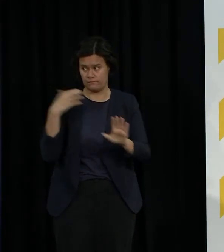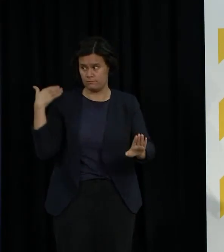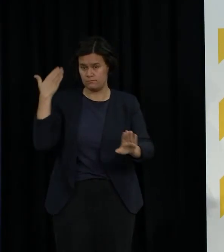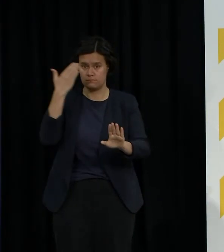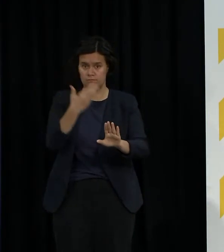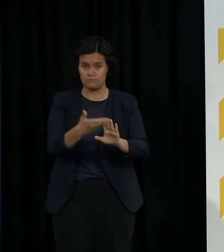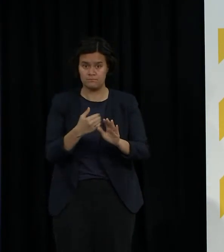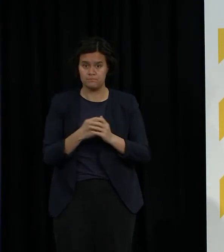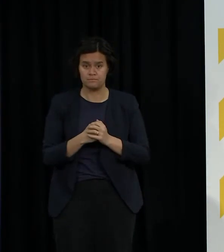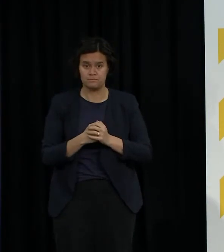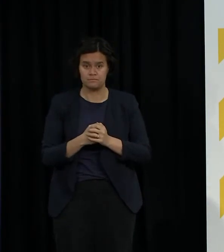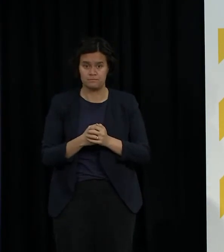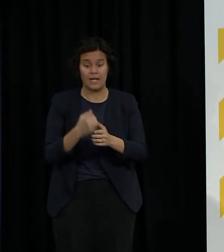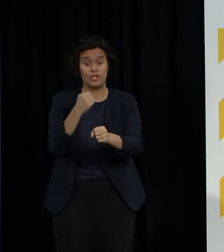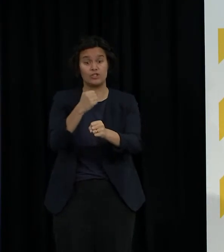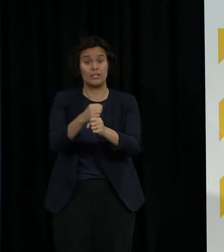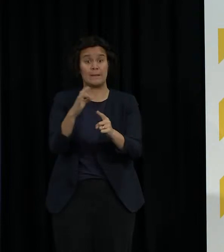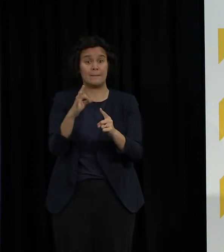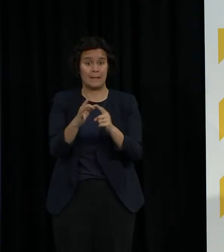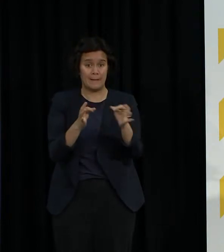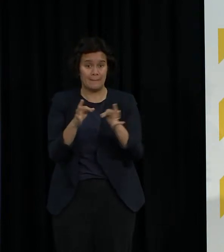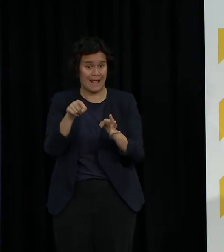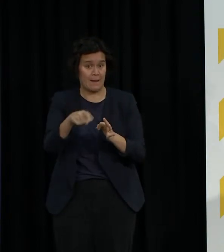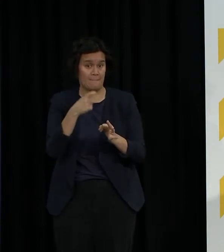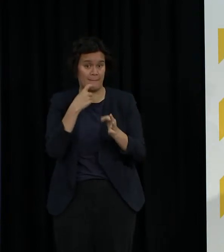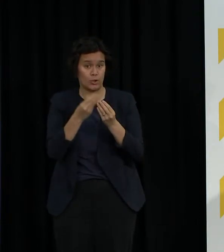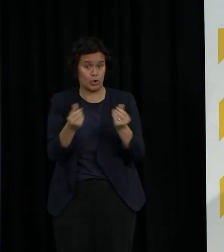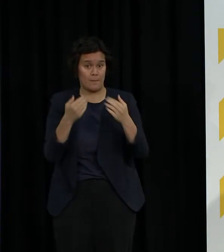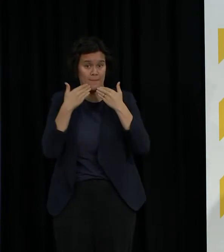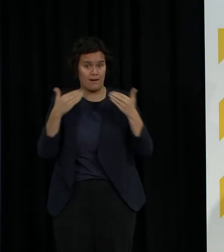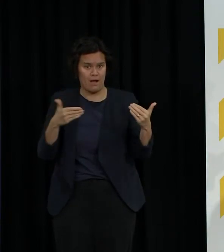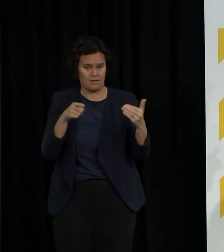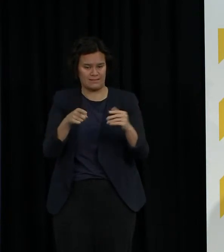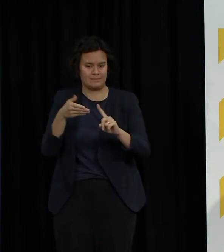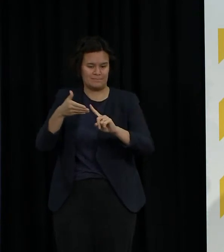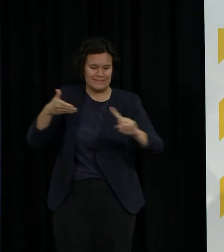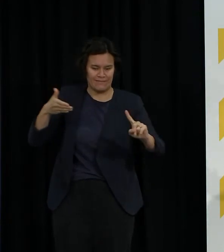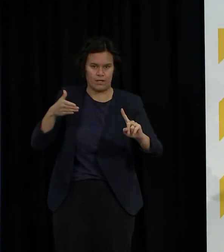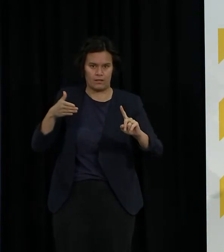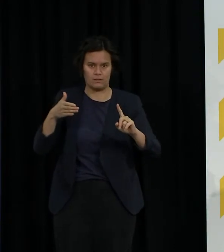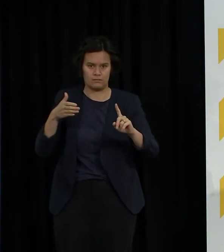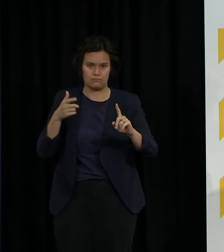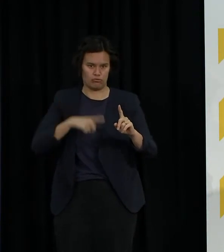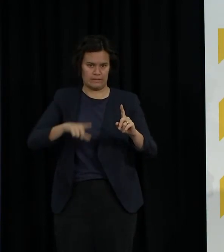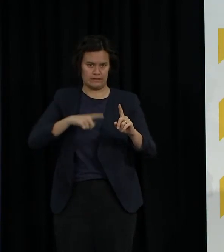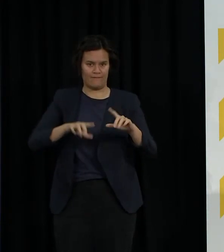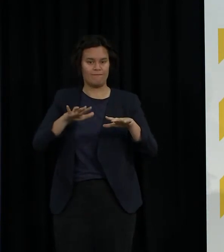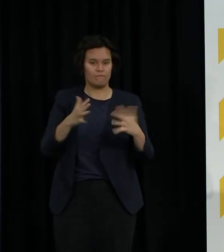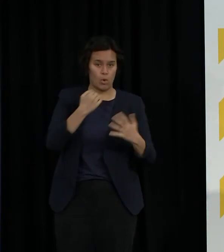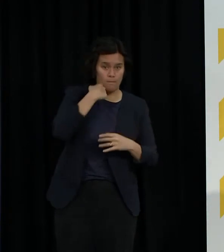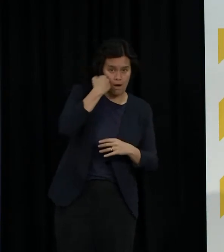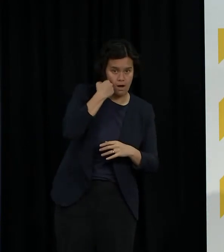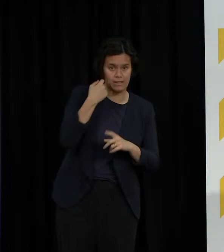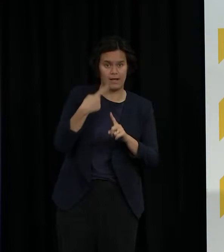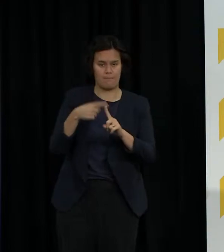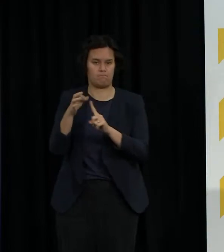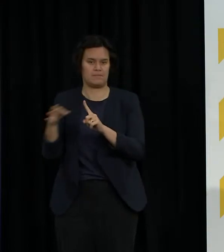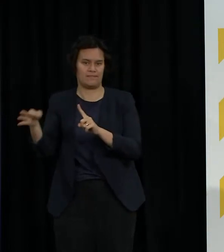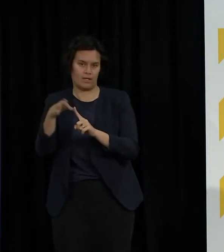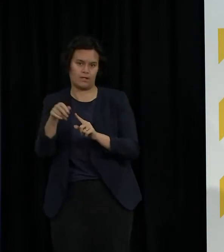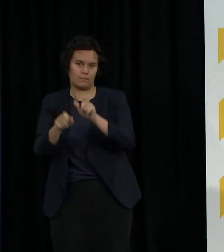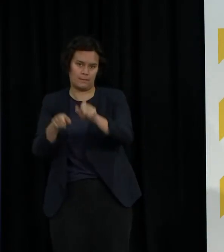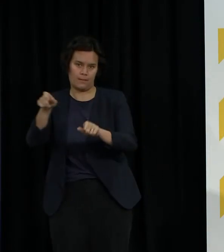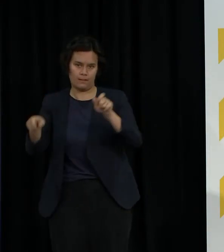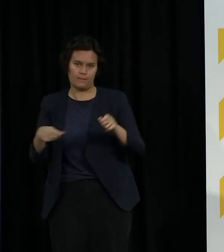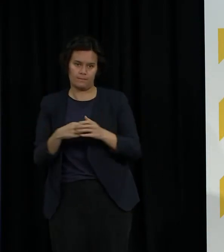get us get those vaccination rates up. We always knew that population was going to be difficult to target, so why wasn't